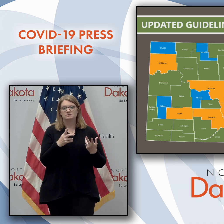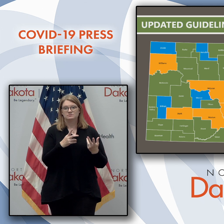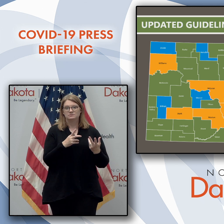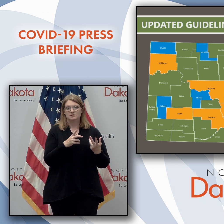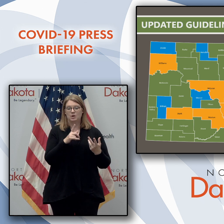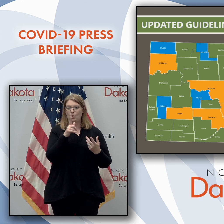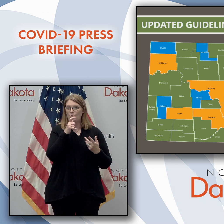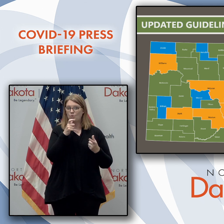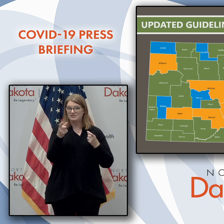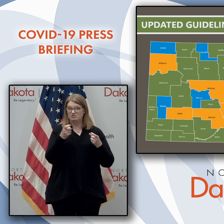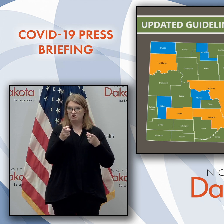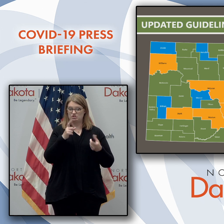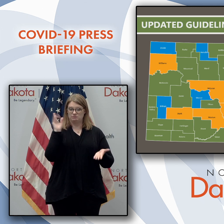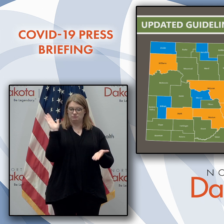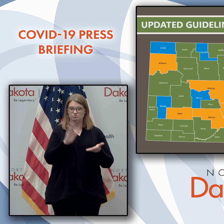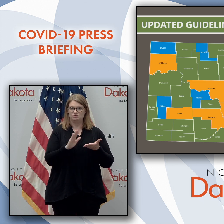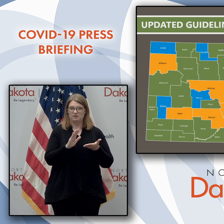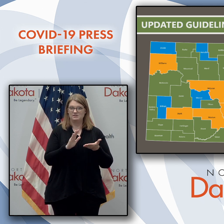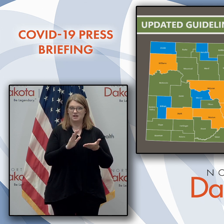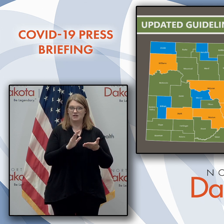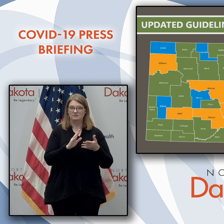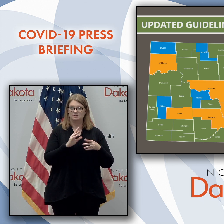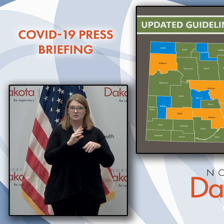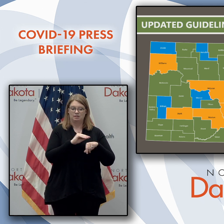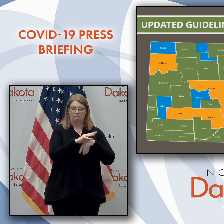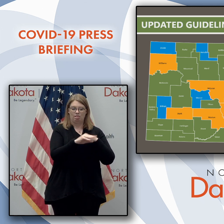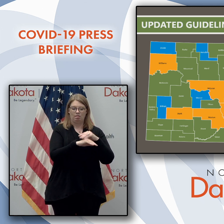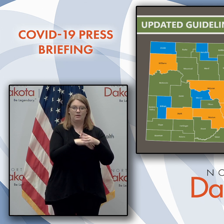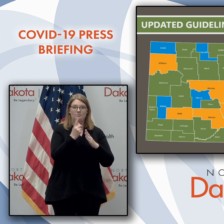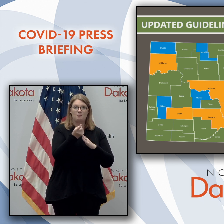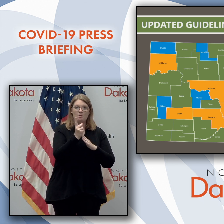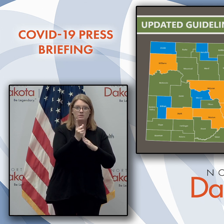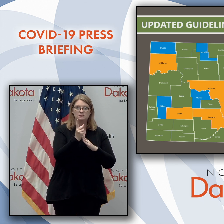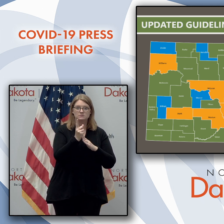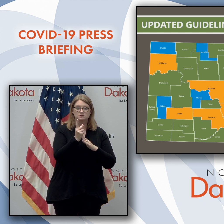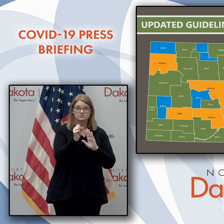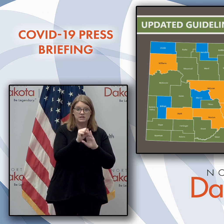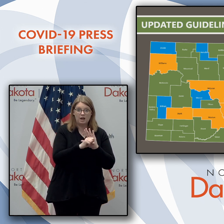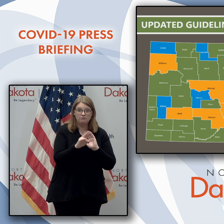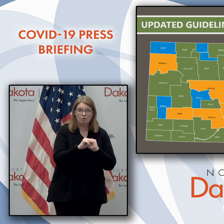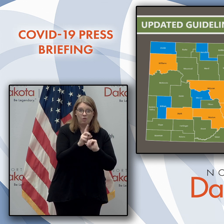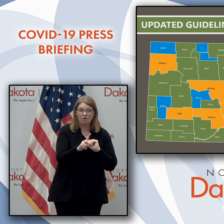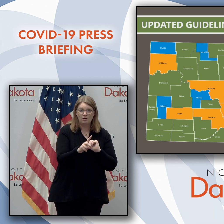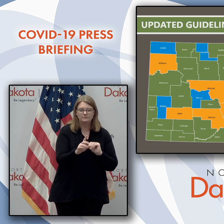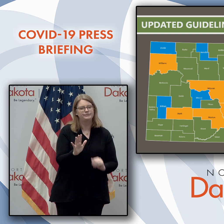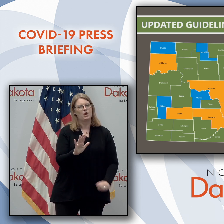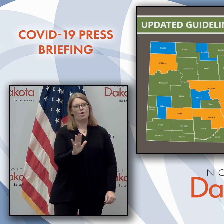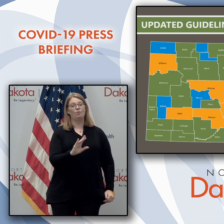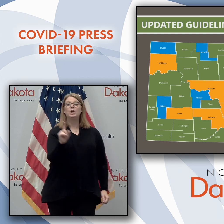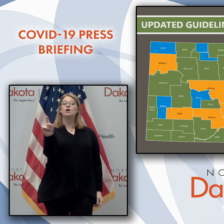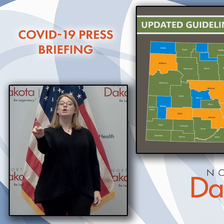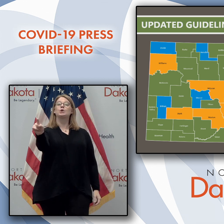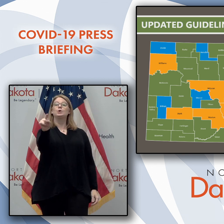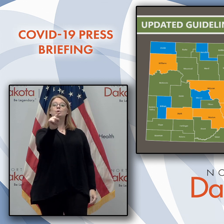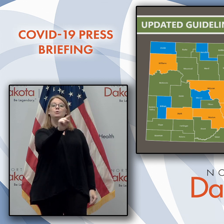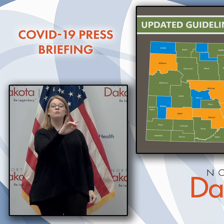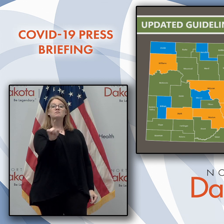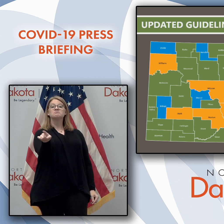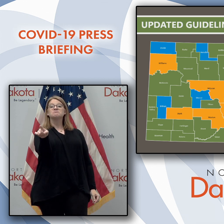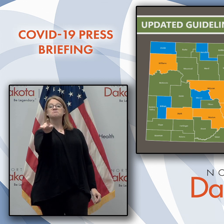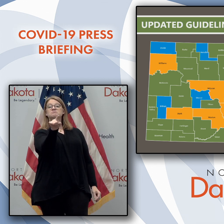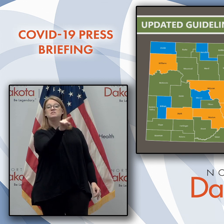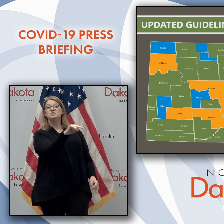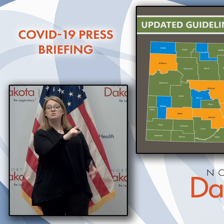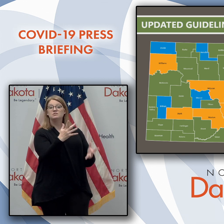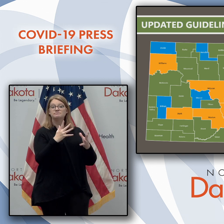Who's in charge of decreasing transmissional moments? Well, it's not the state of North Dakota, it's you as individuals. Only you can either put